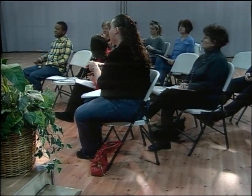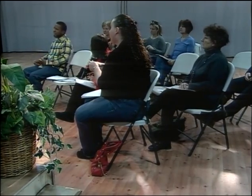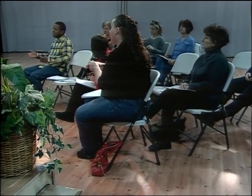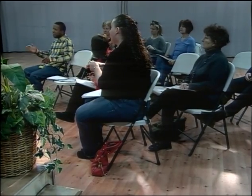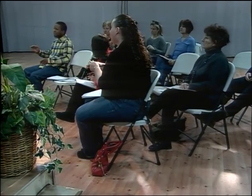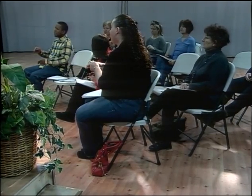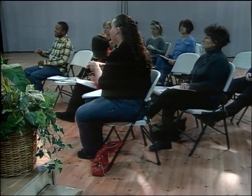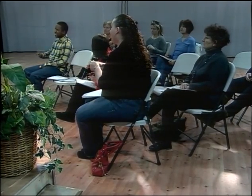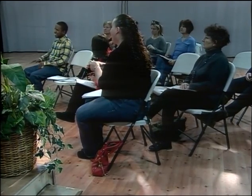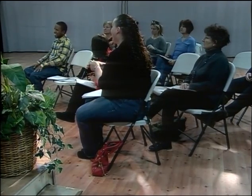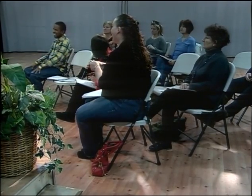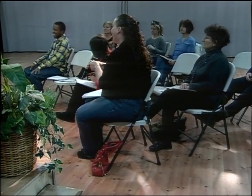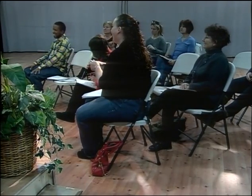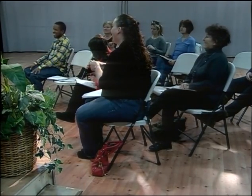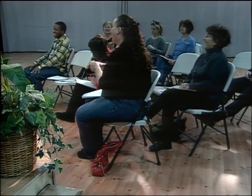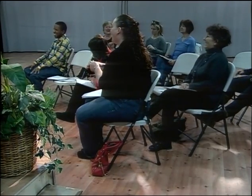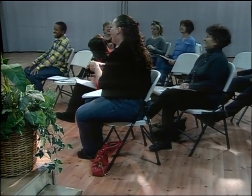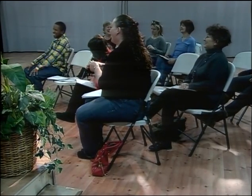Anthony? Oh, Tony. Tony? Tony's.